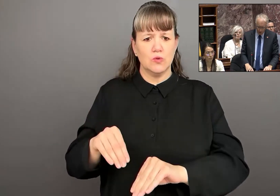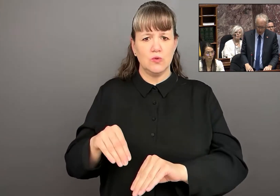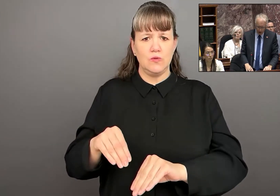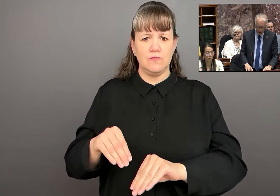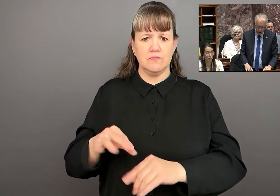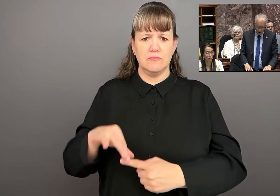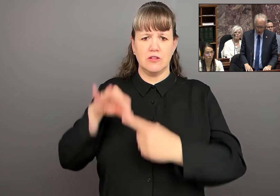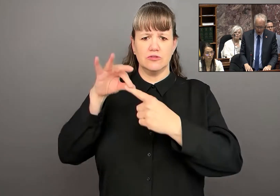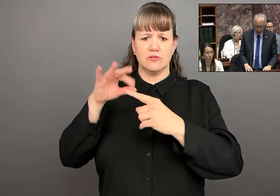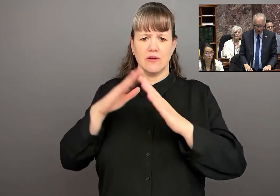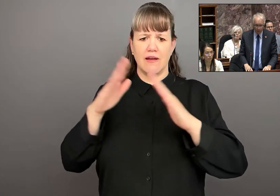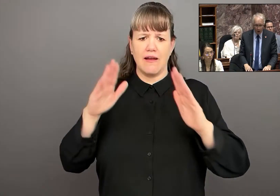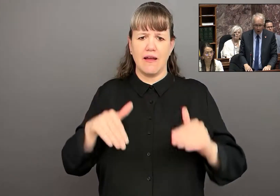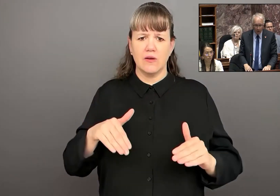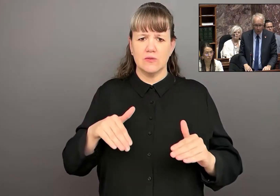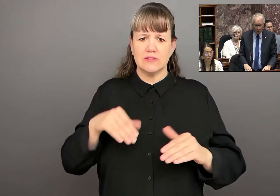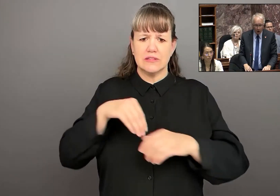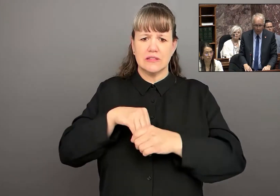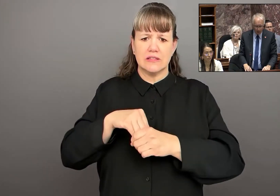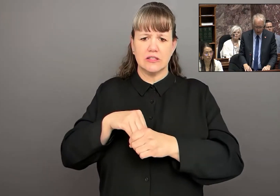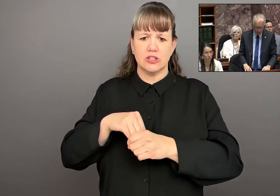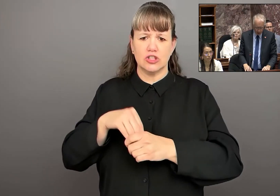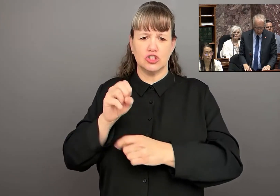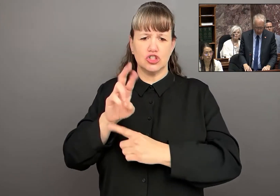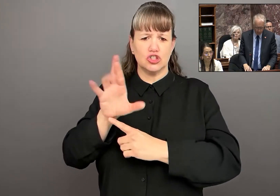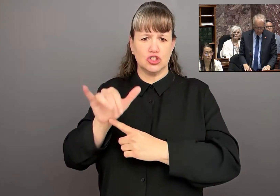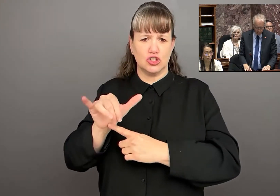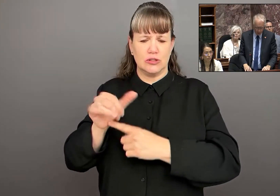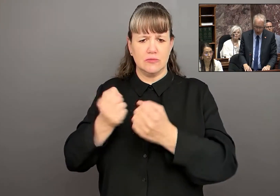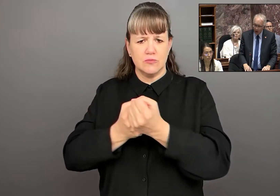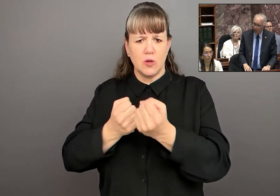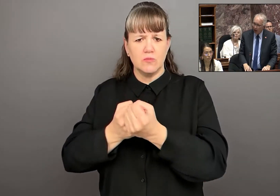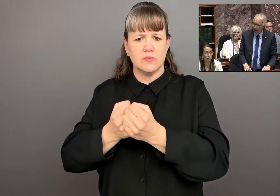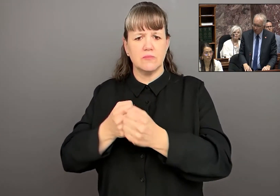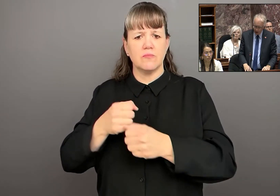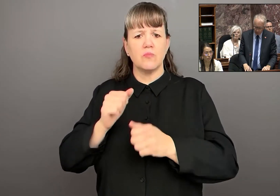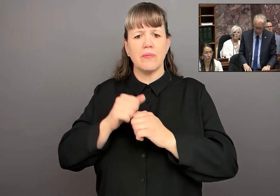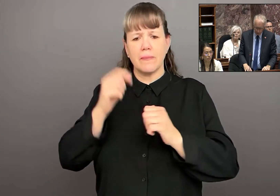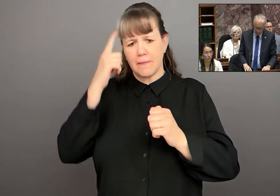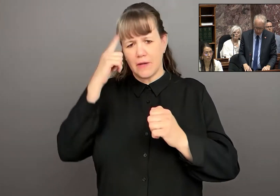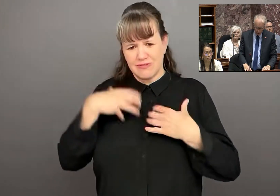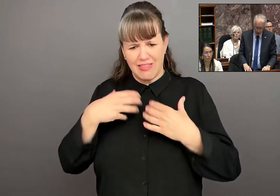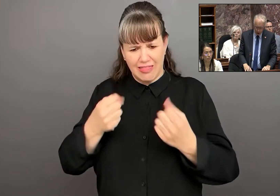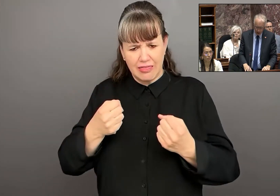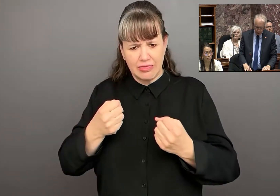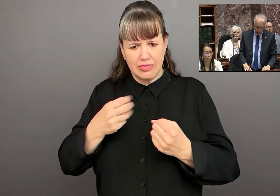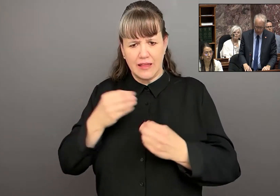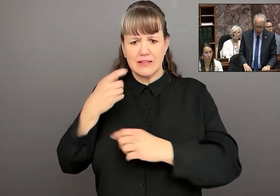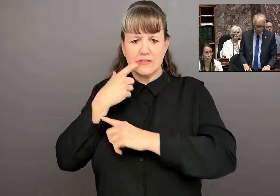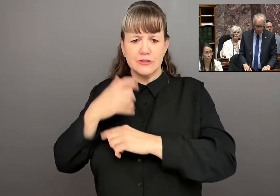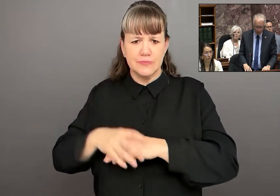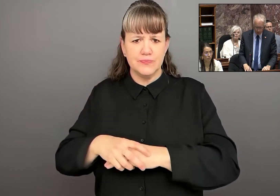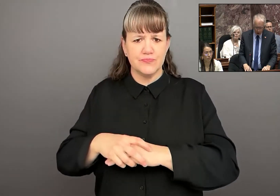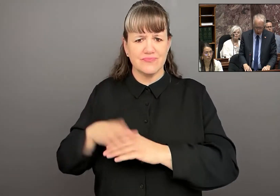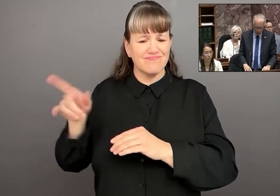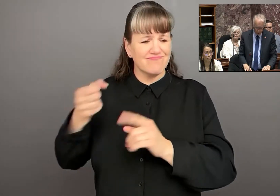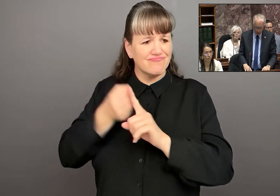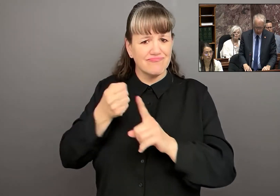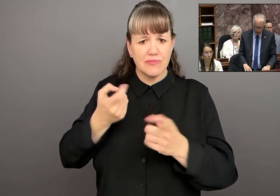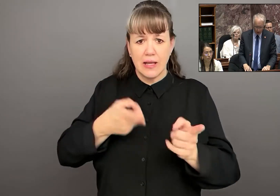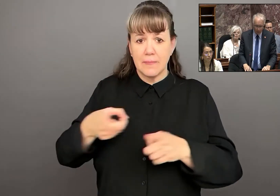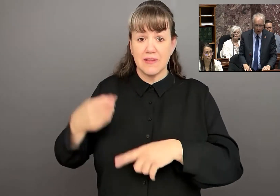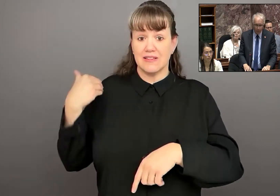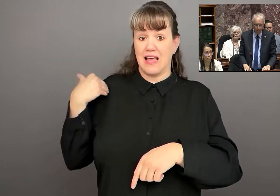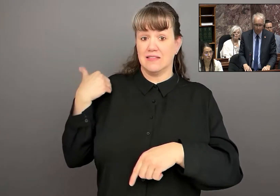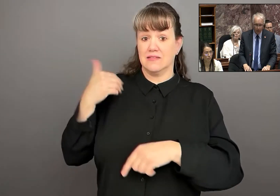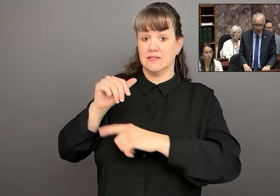Premier once celebrated as a model for complex care. But last April, she died of an overdose alone